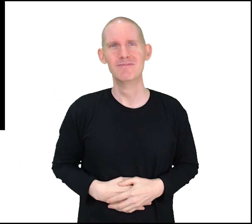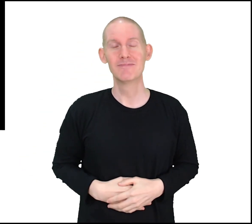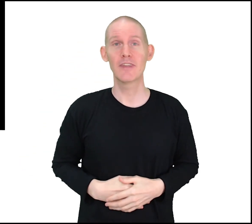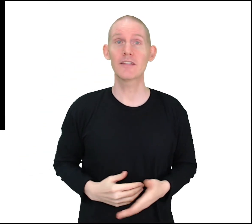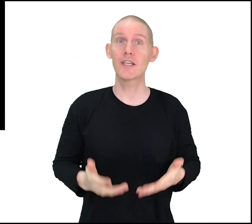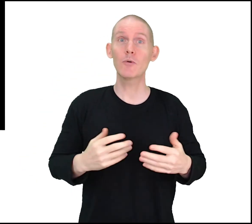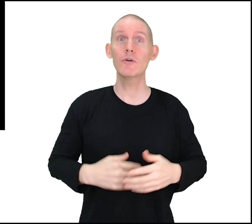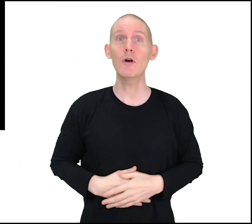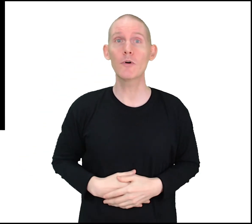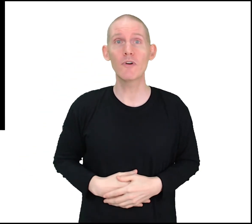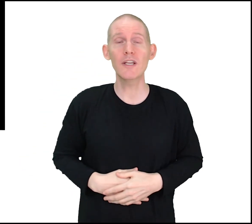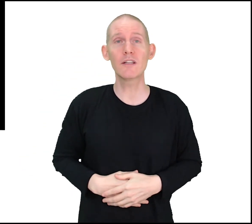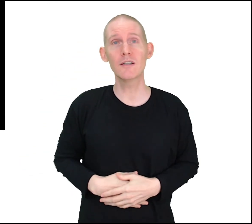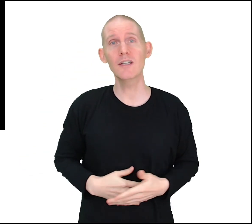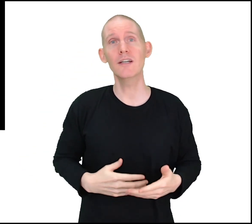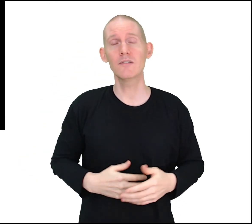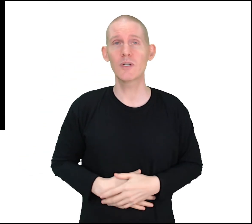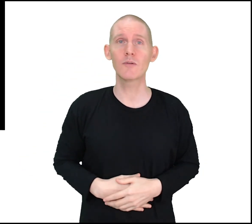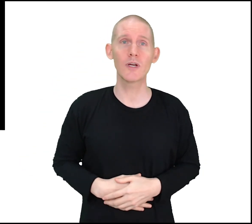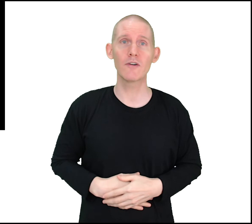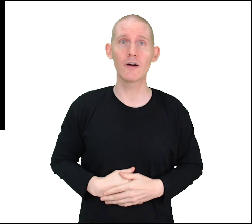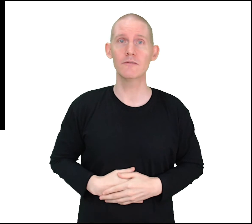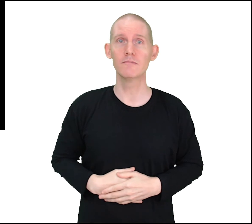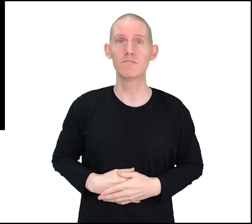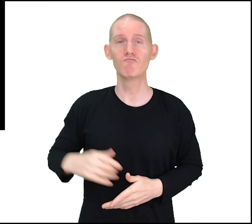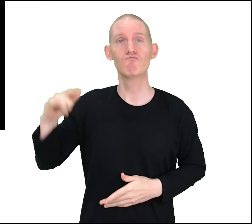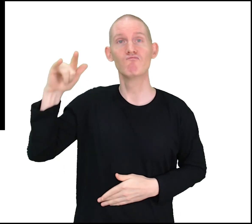Let's say we're normal, regular. We can wait around.